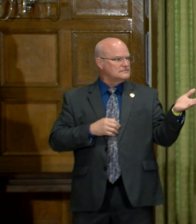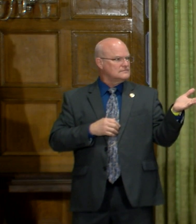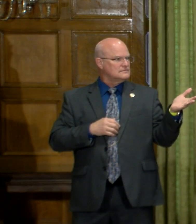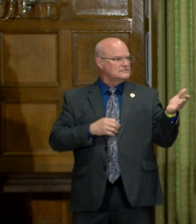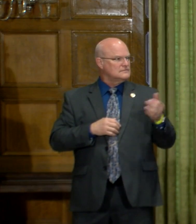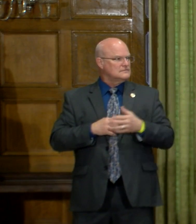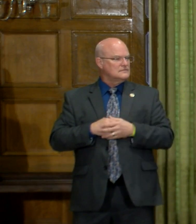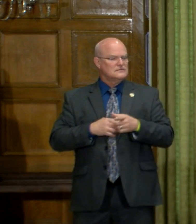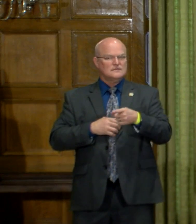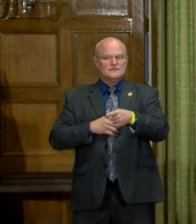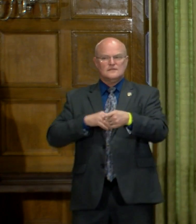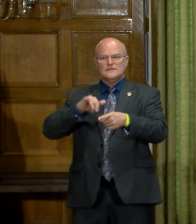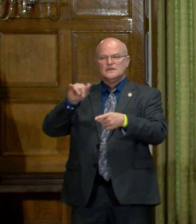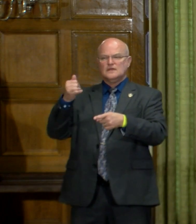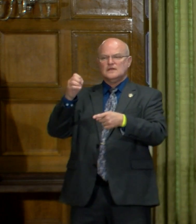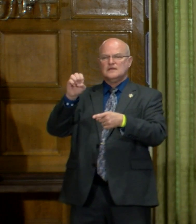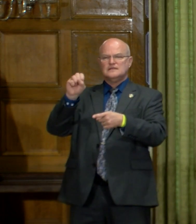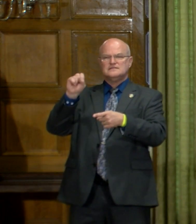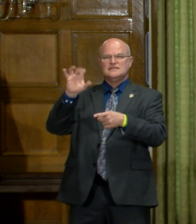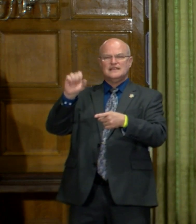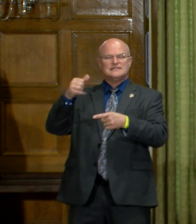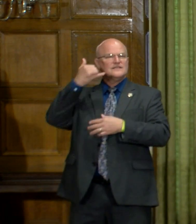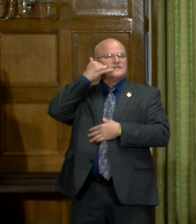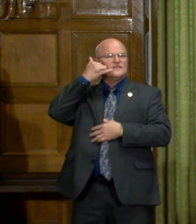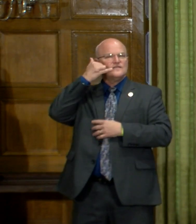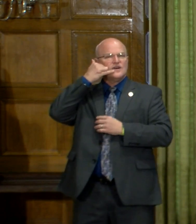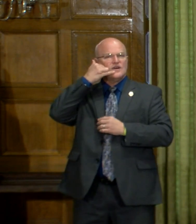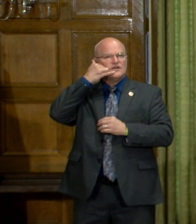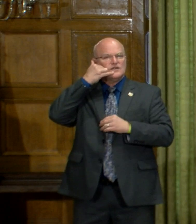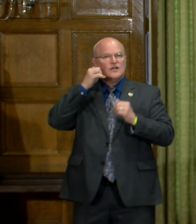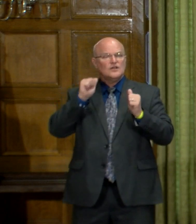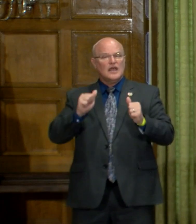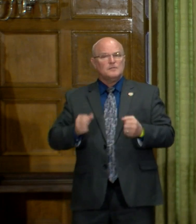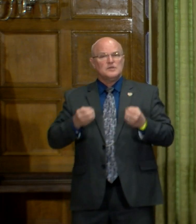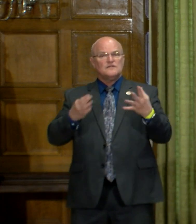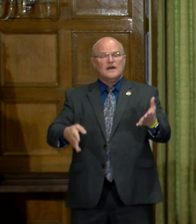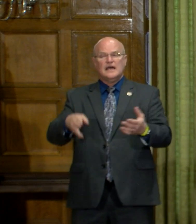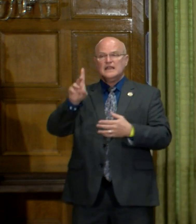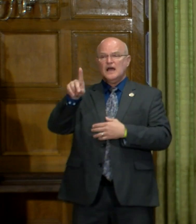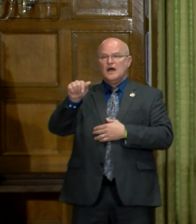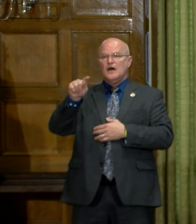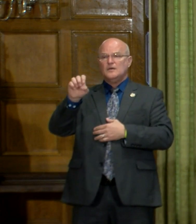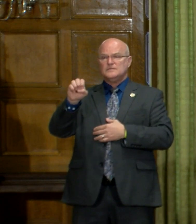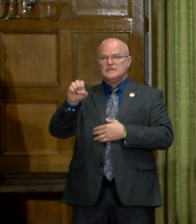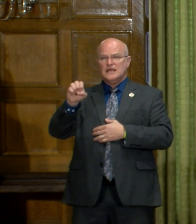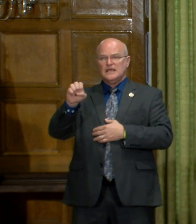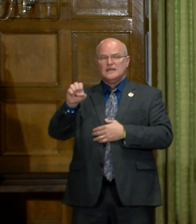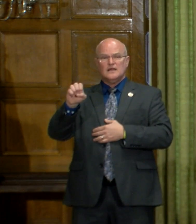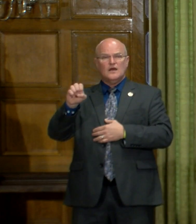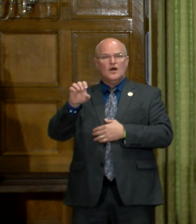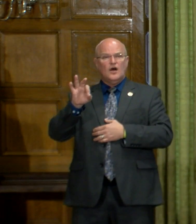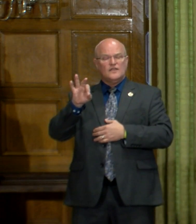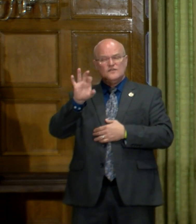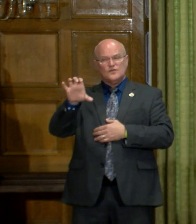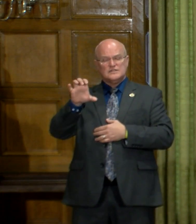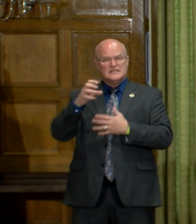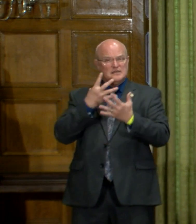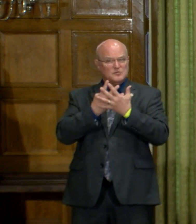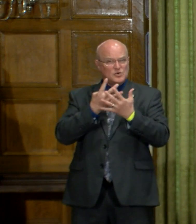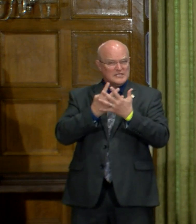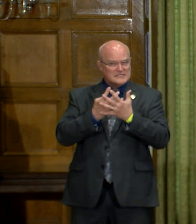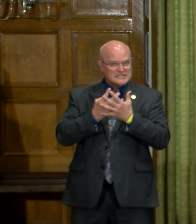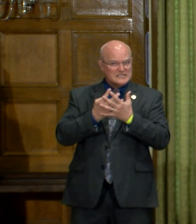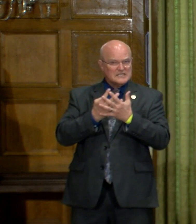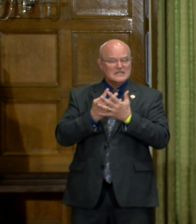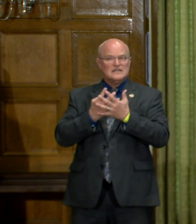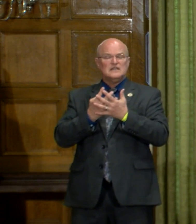Yes, this is Jessica from WMC in Memphis. Are you able to provide an update on the Forest City prison, as in when will the